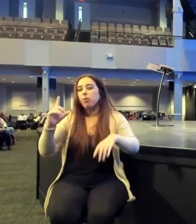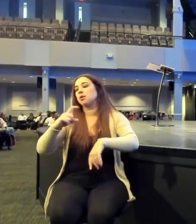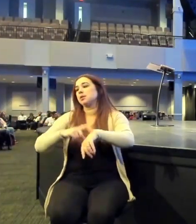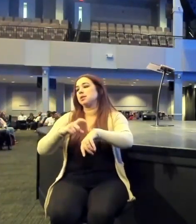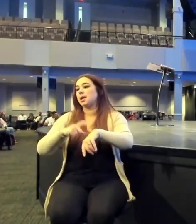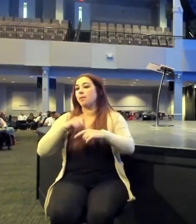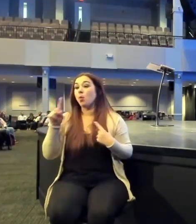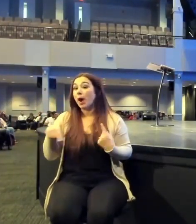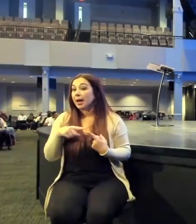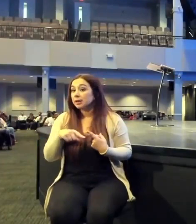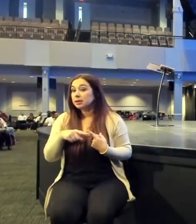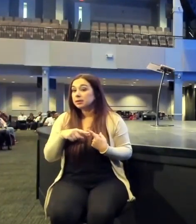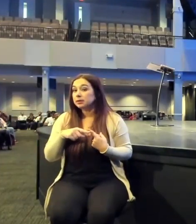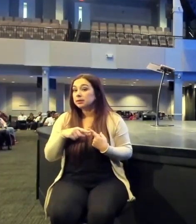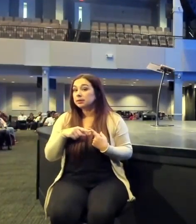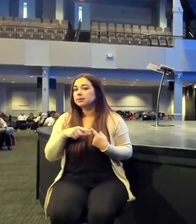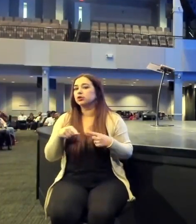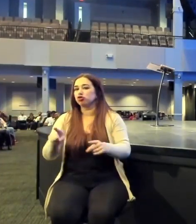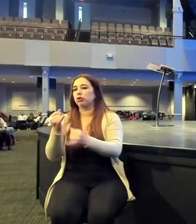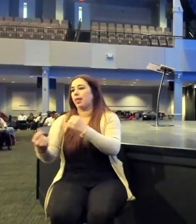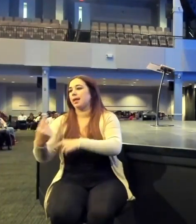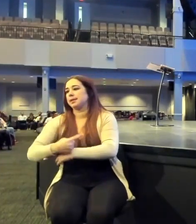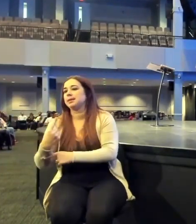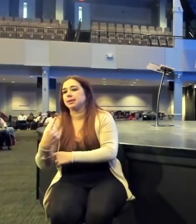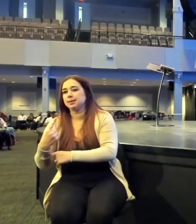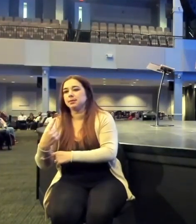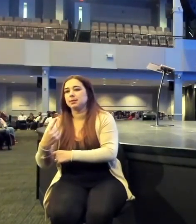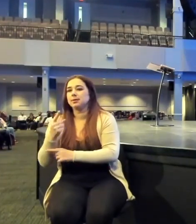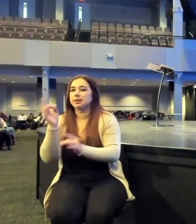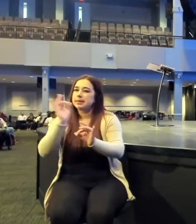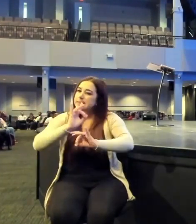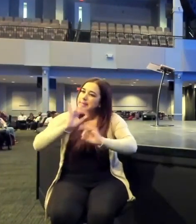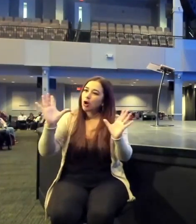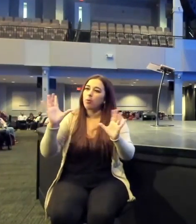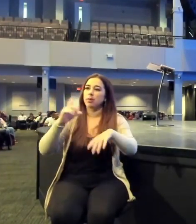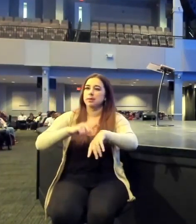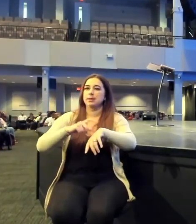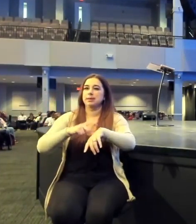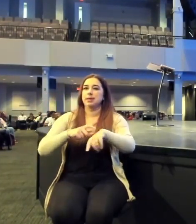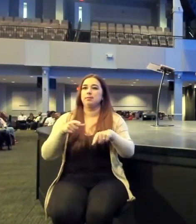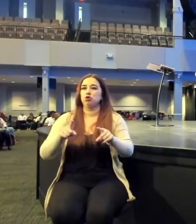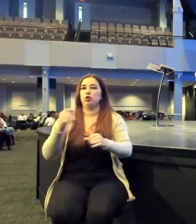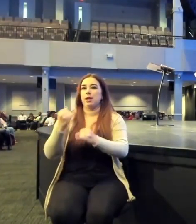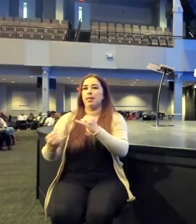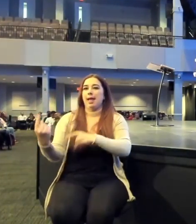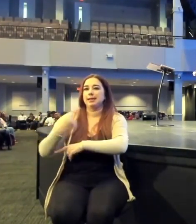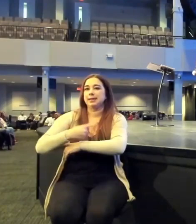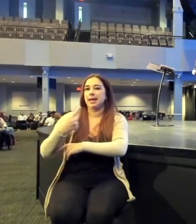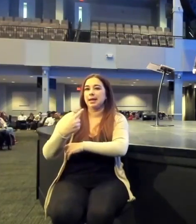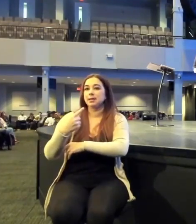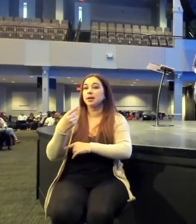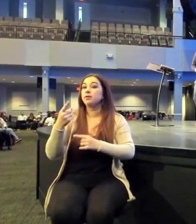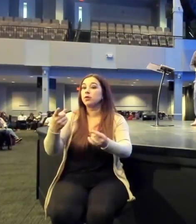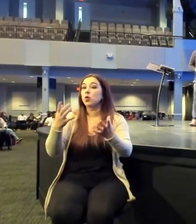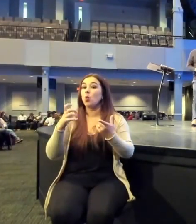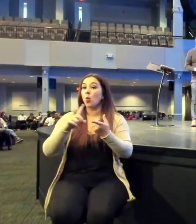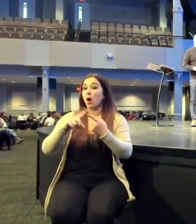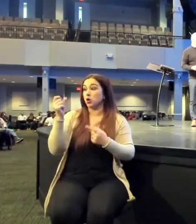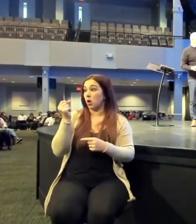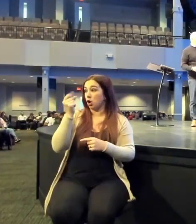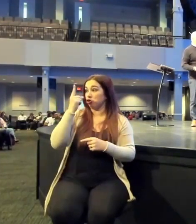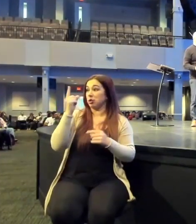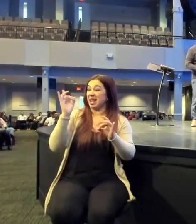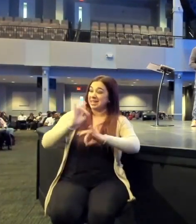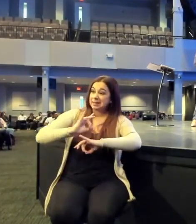times when? In the last days. Terrible times in the last days. Now, to understand